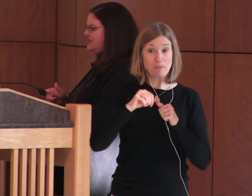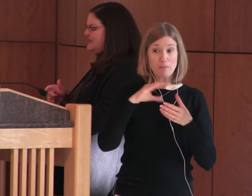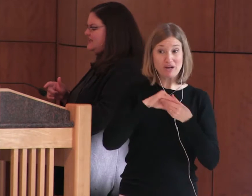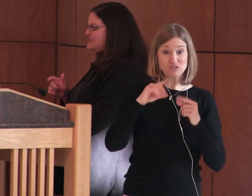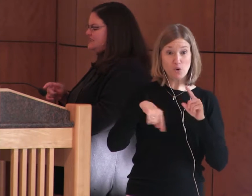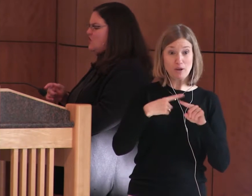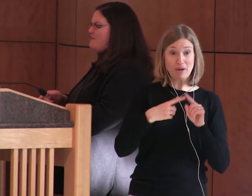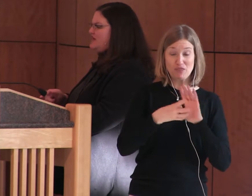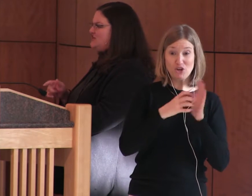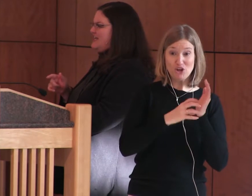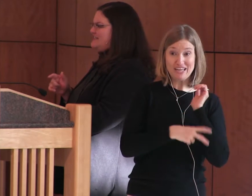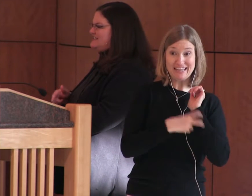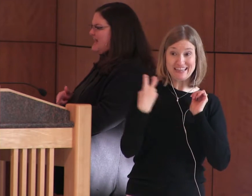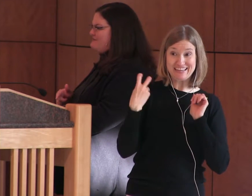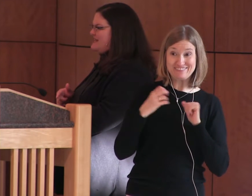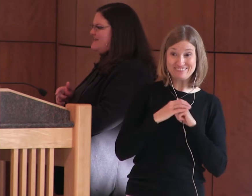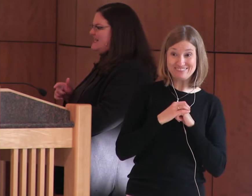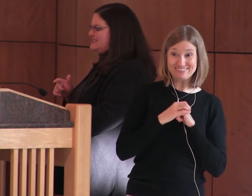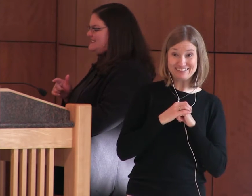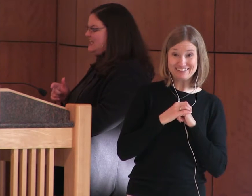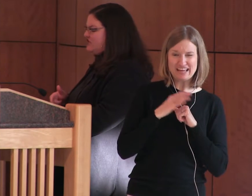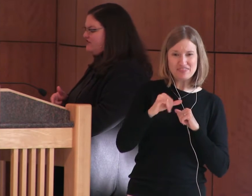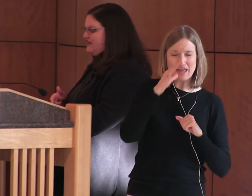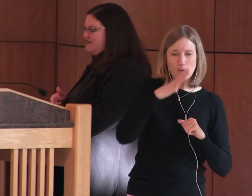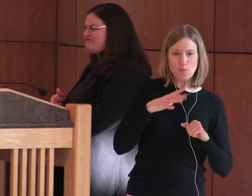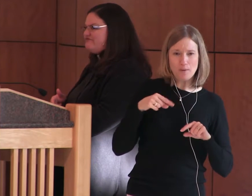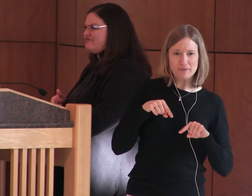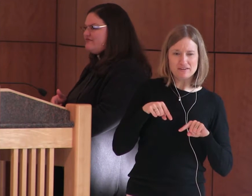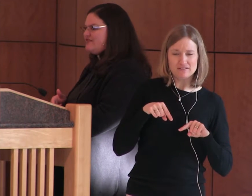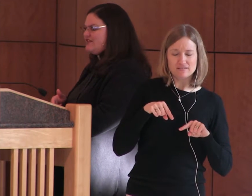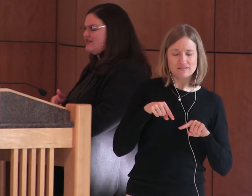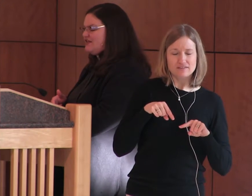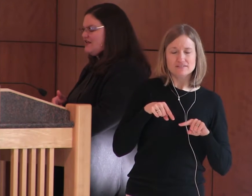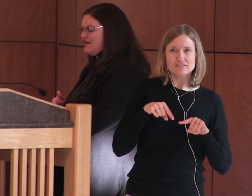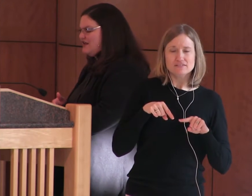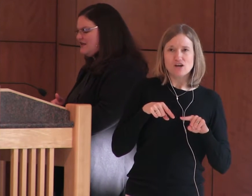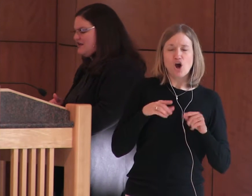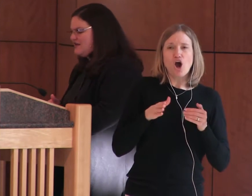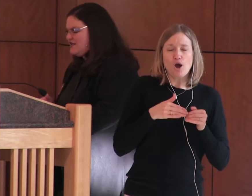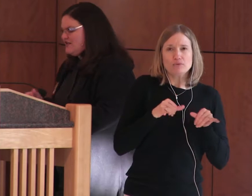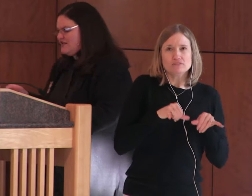Yes, she is so much like Simon that it's eerie.